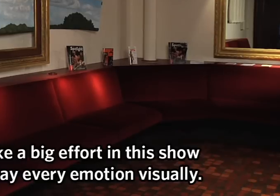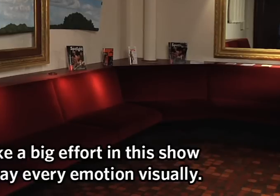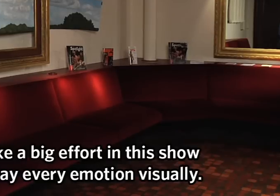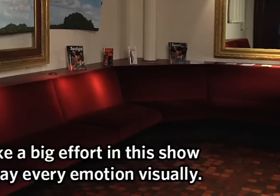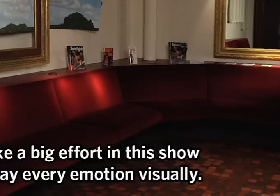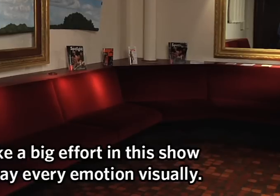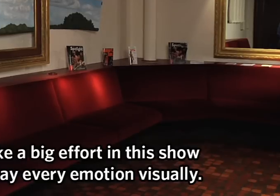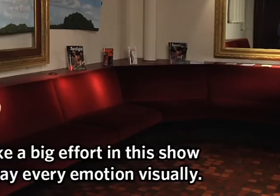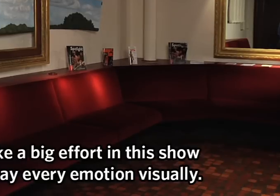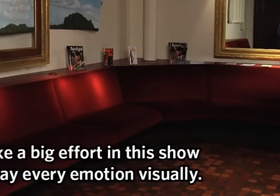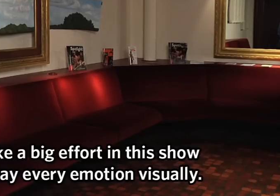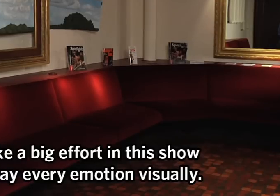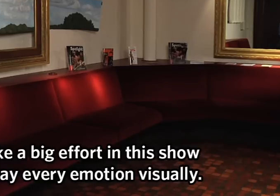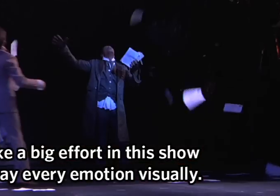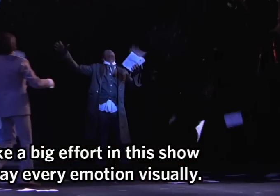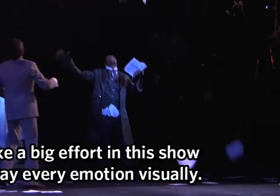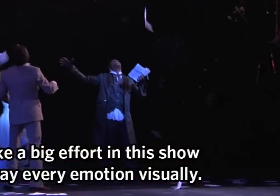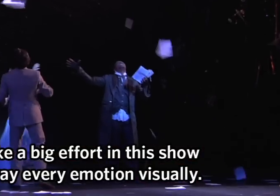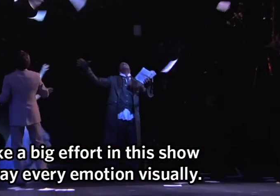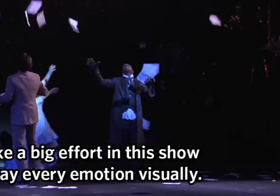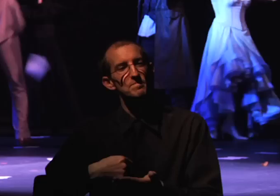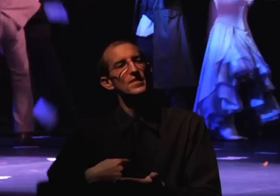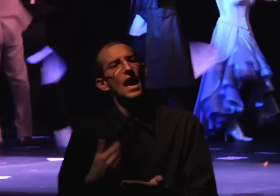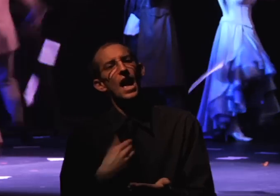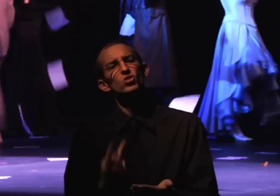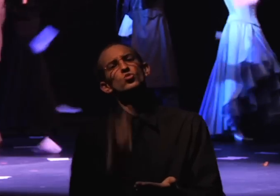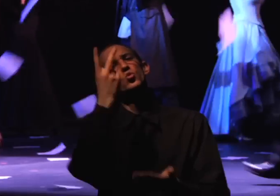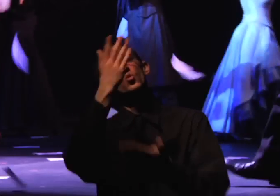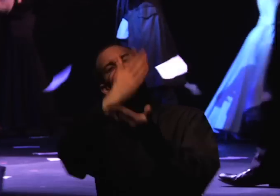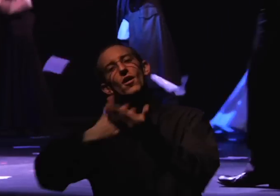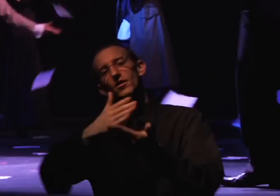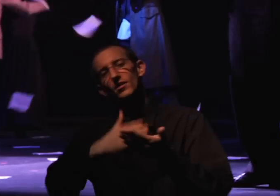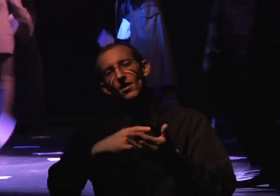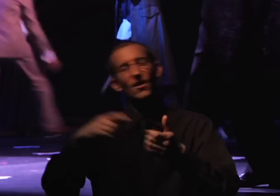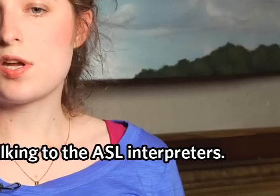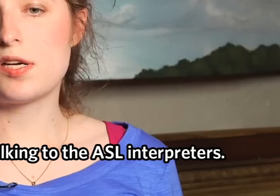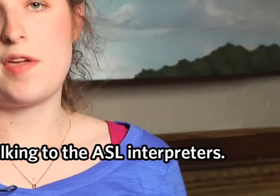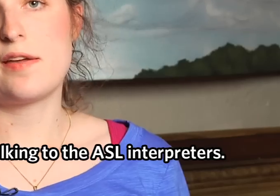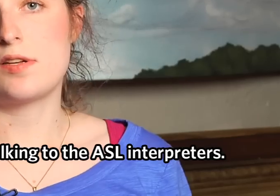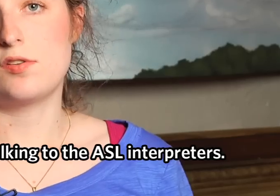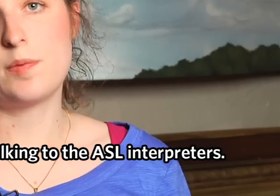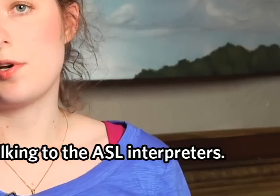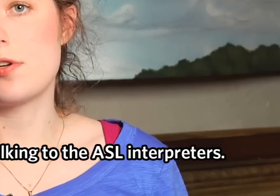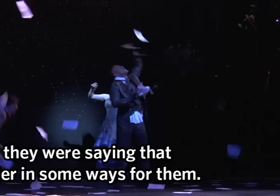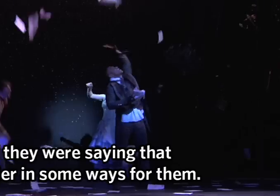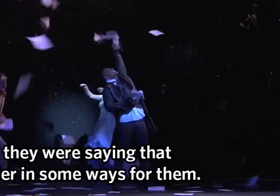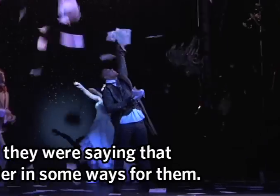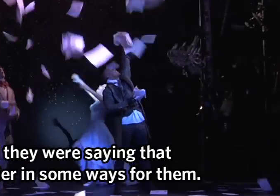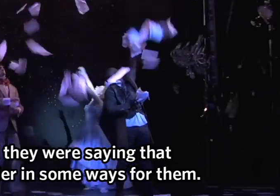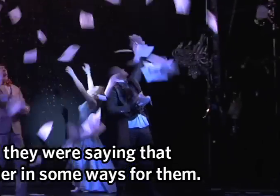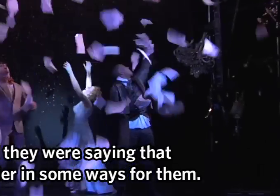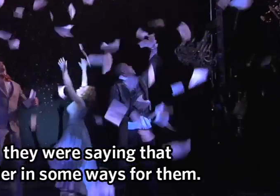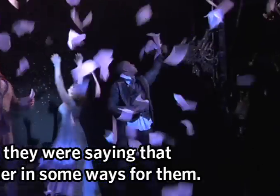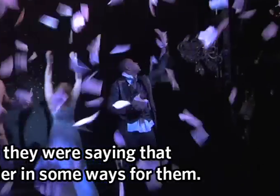this show to portray every emotion visually. So I was talking to the ASL interpreters and they were